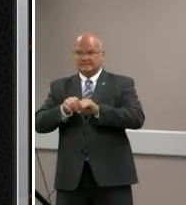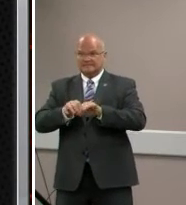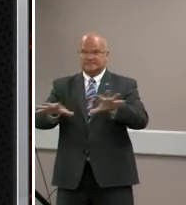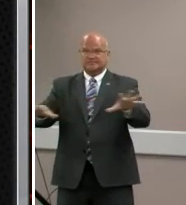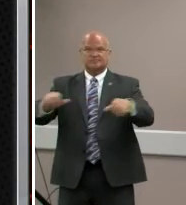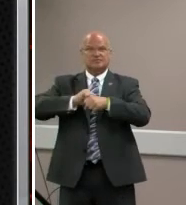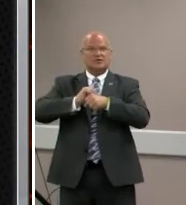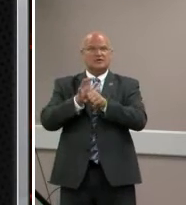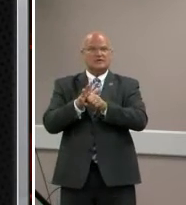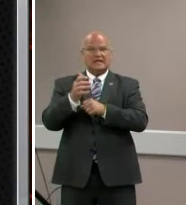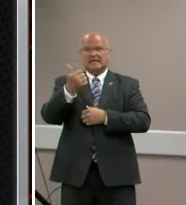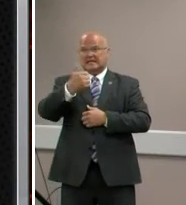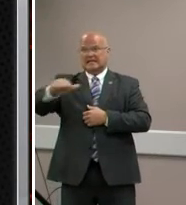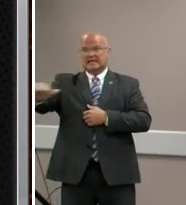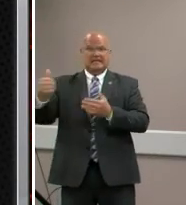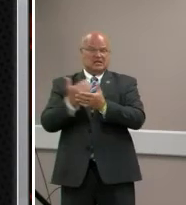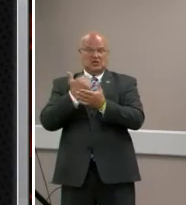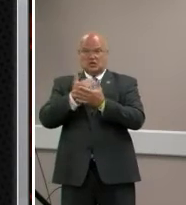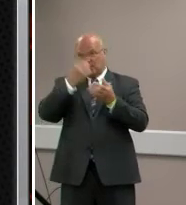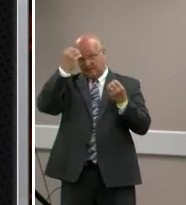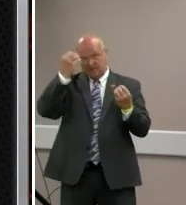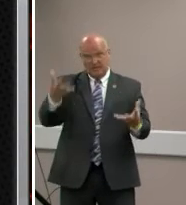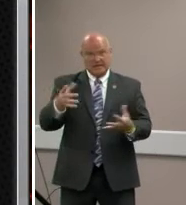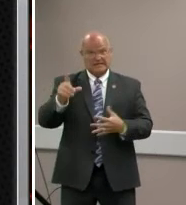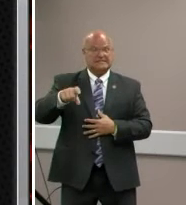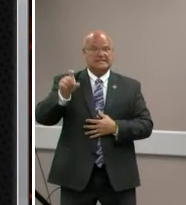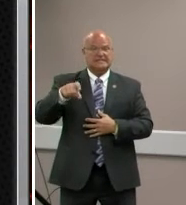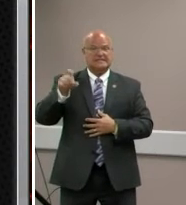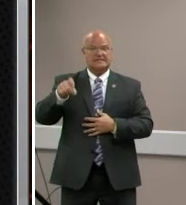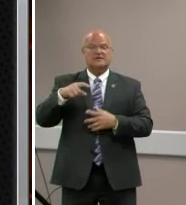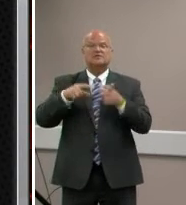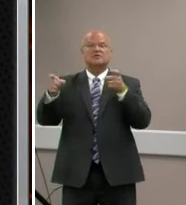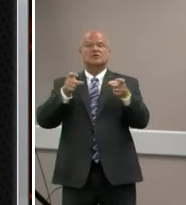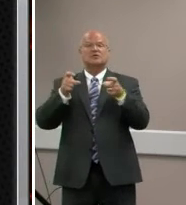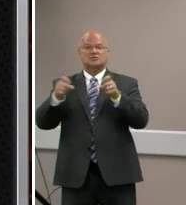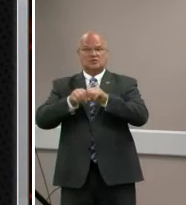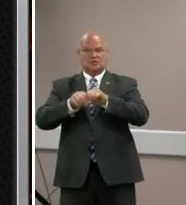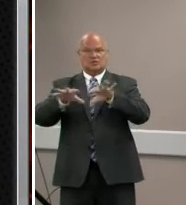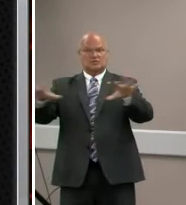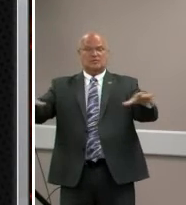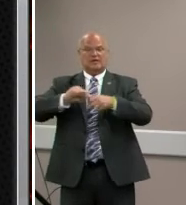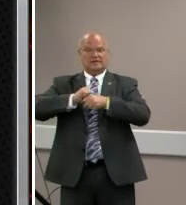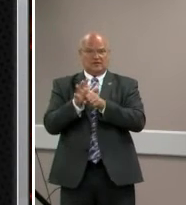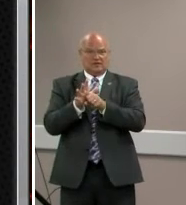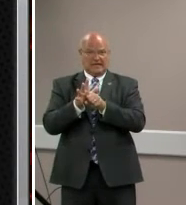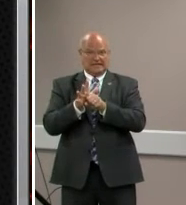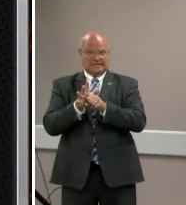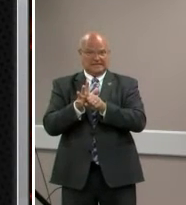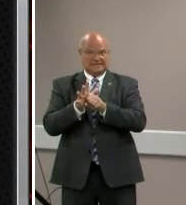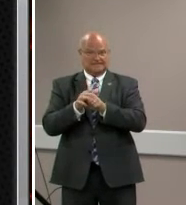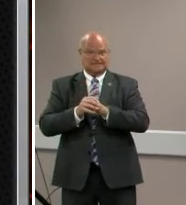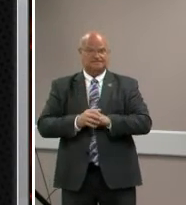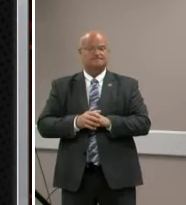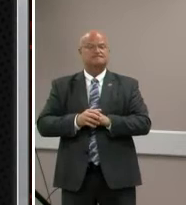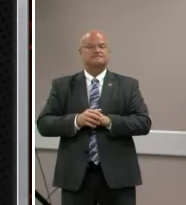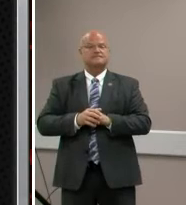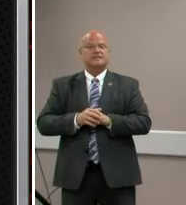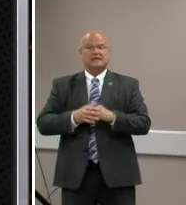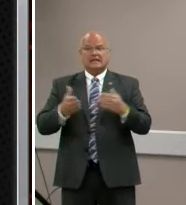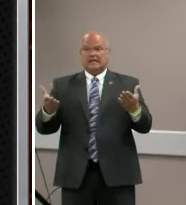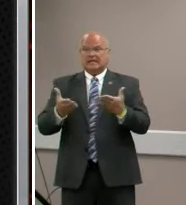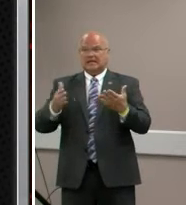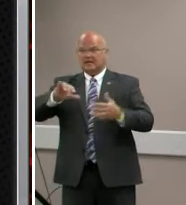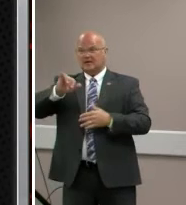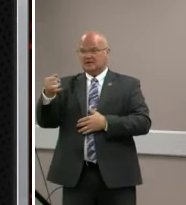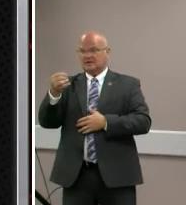of COVID and any new information that's necessary to control the spread of COVID-19. Here